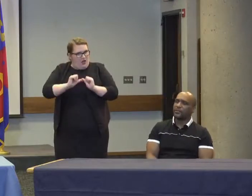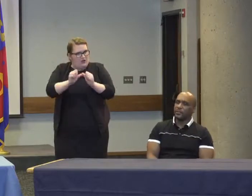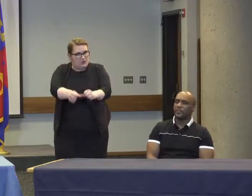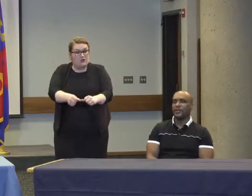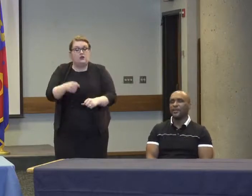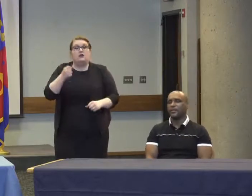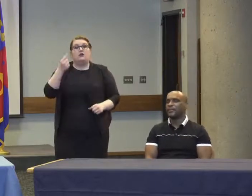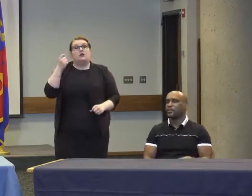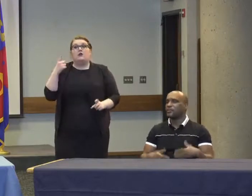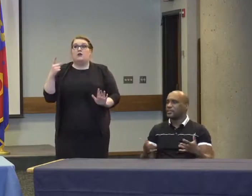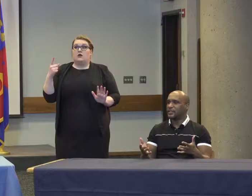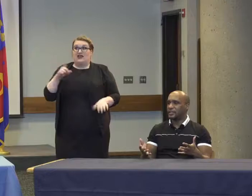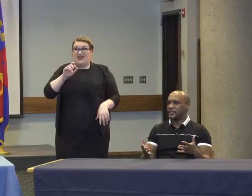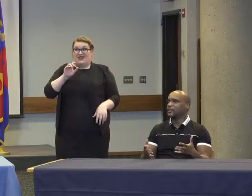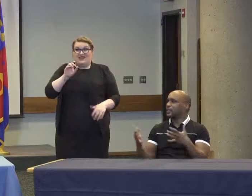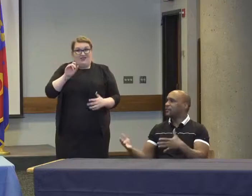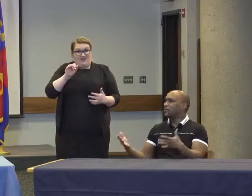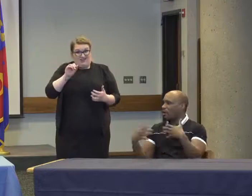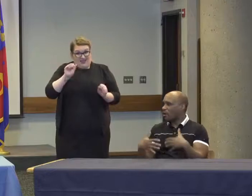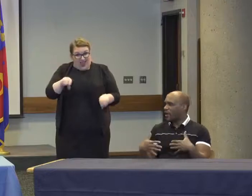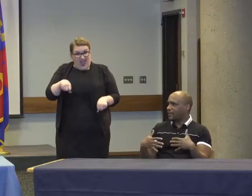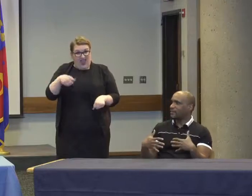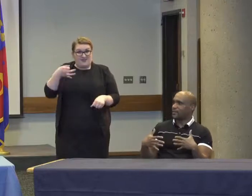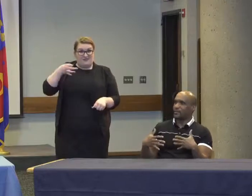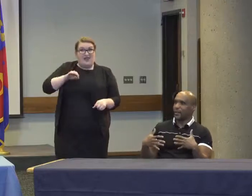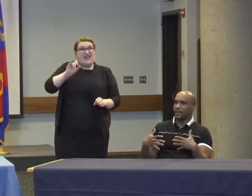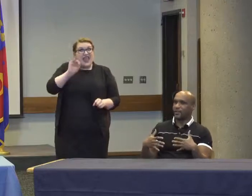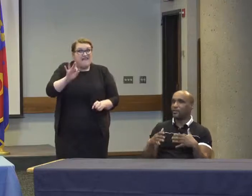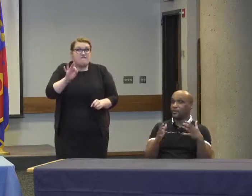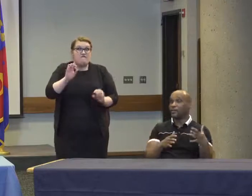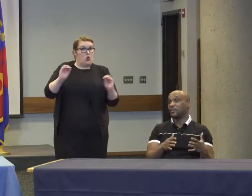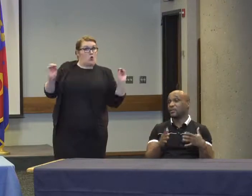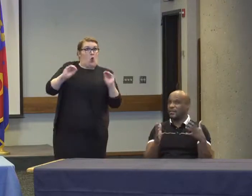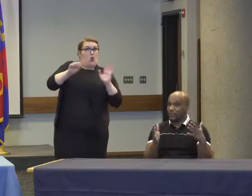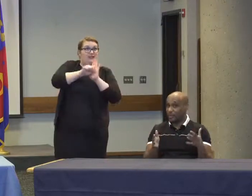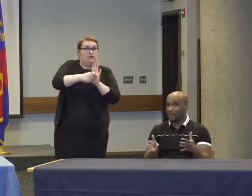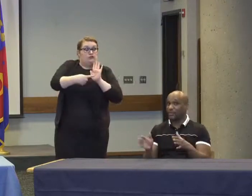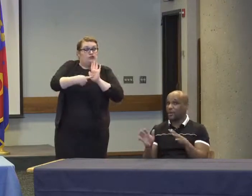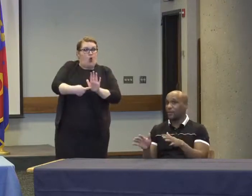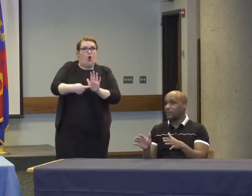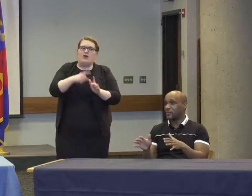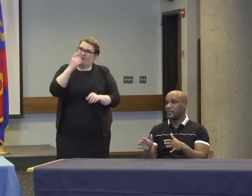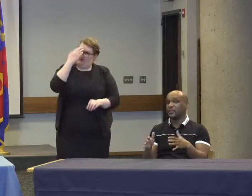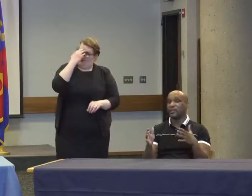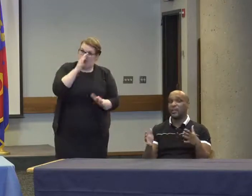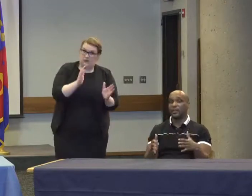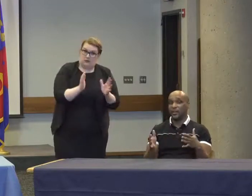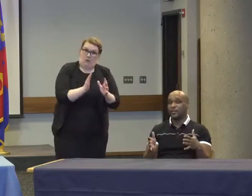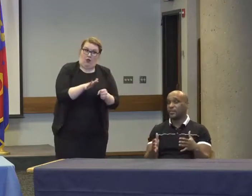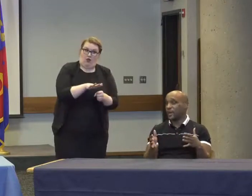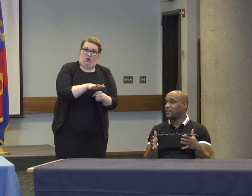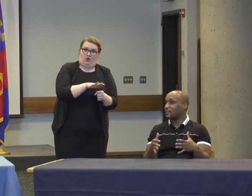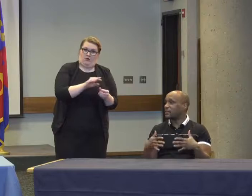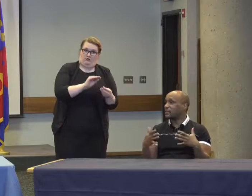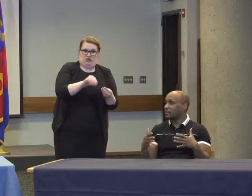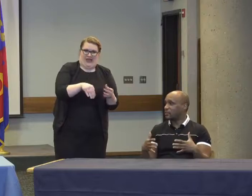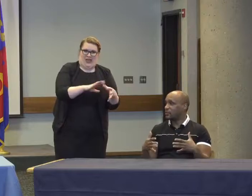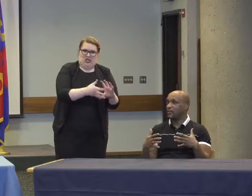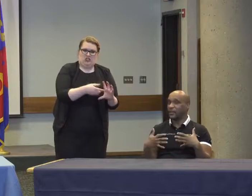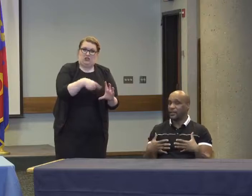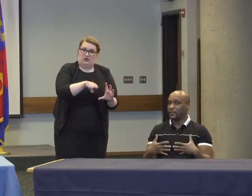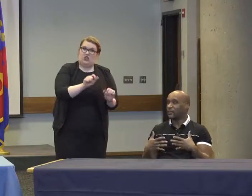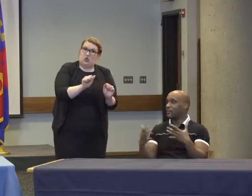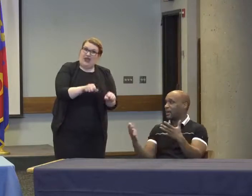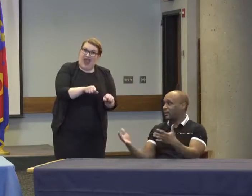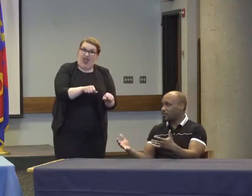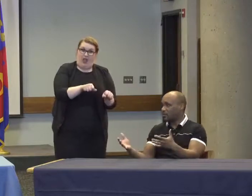the question has come up, is there utility if you are asymptomatic? Because we know that for a small percentage, there is the possibility that you